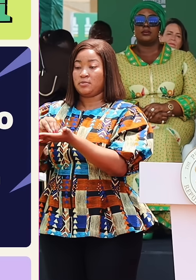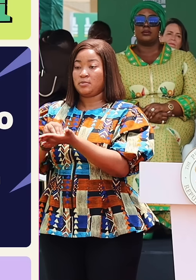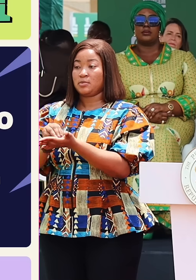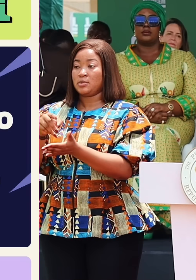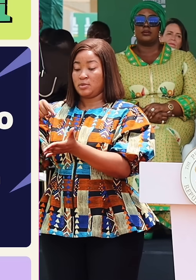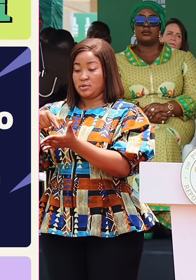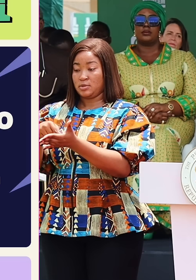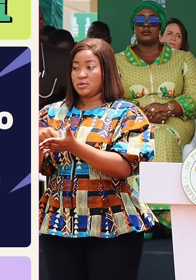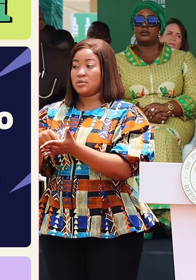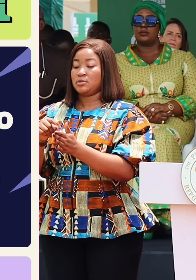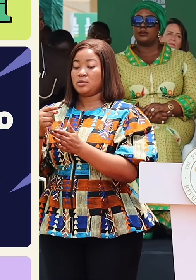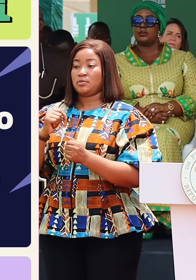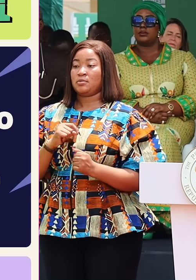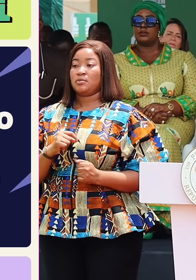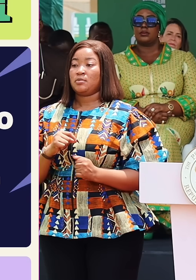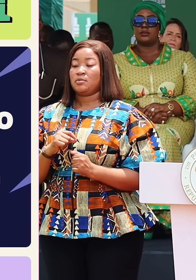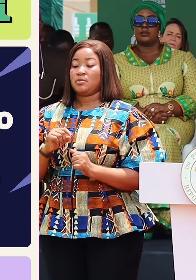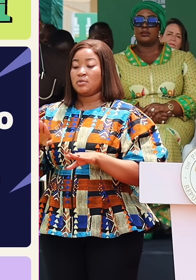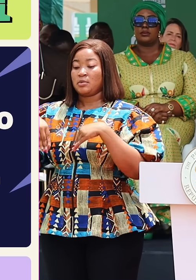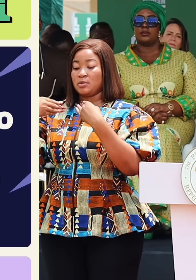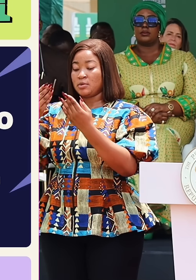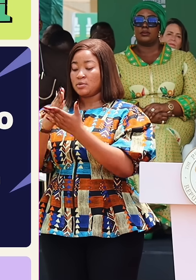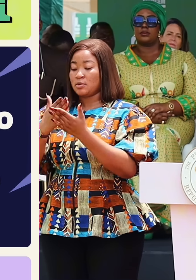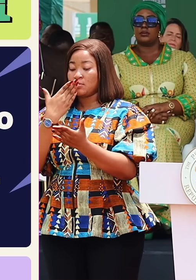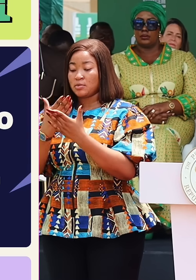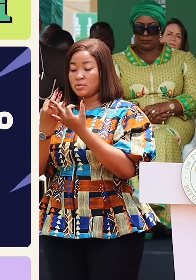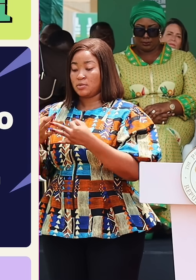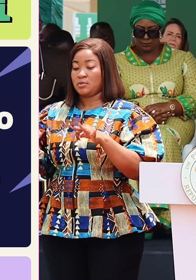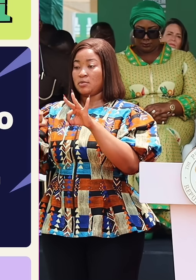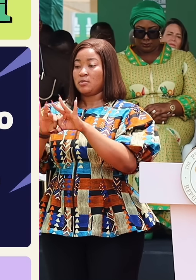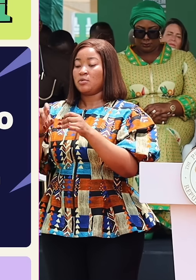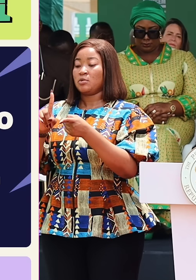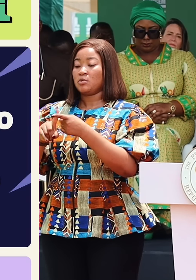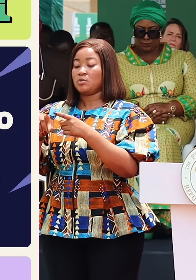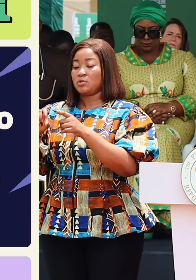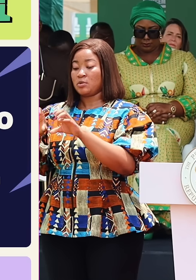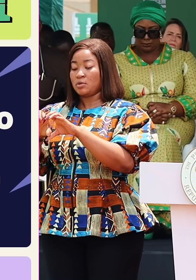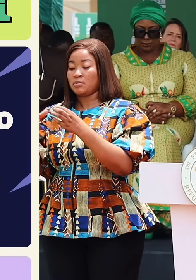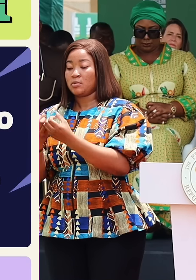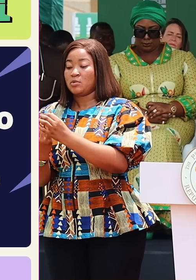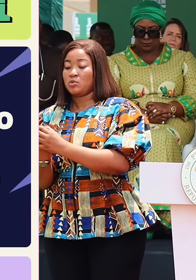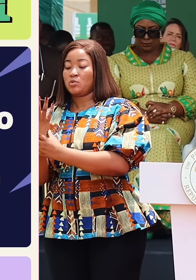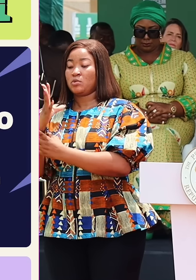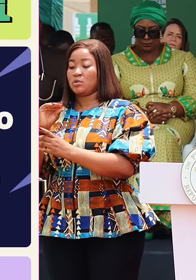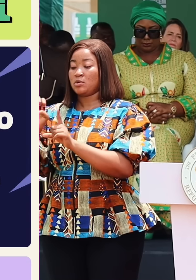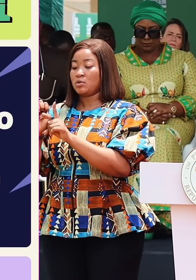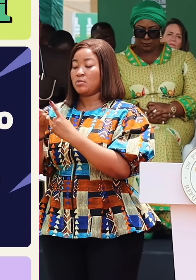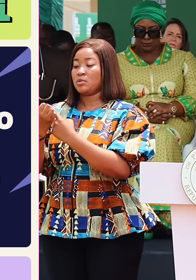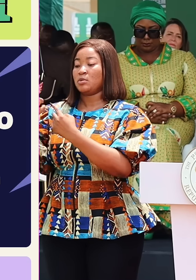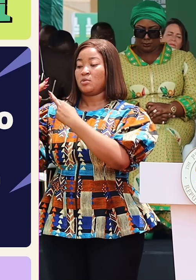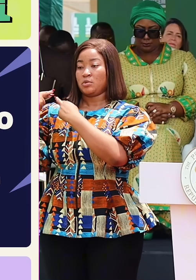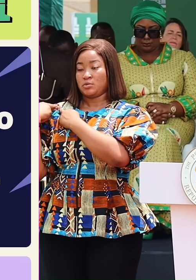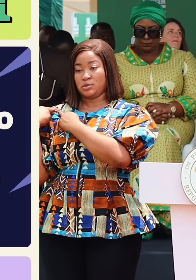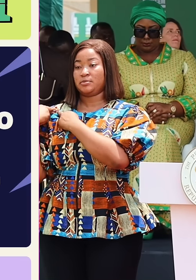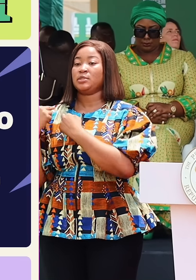This innovation marks a significant advancement for both industrial growth and environmental